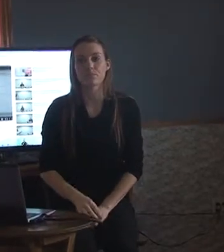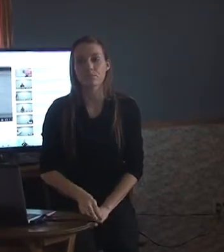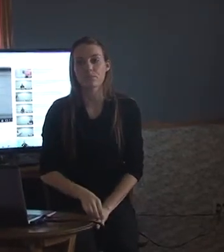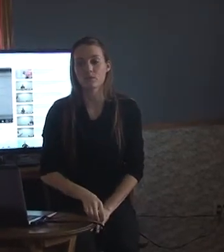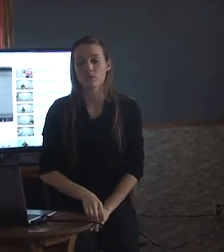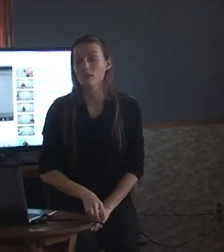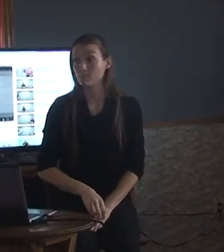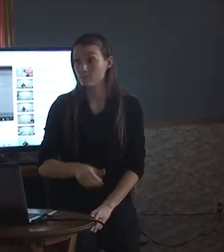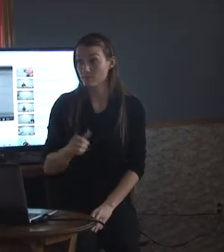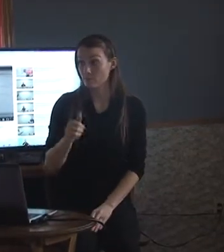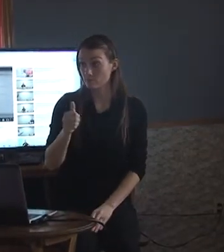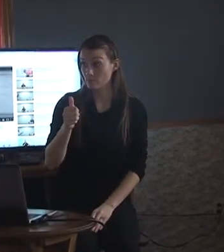Anything else on here?